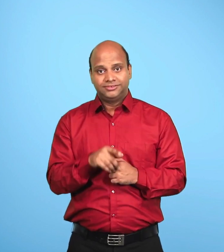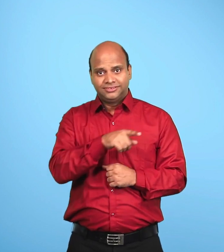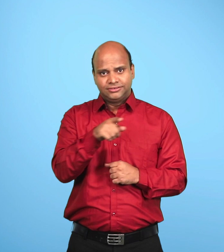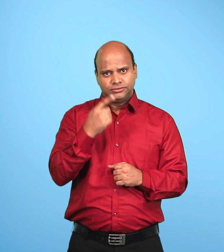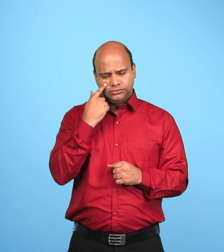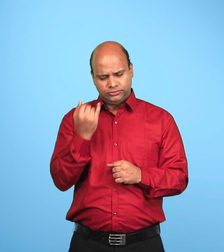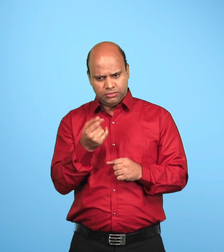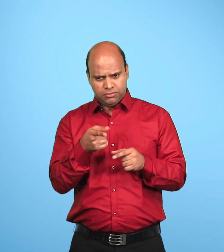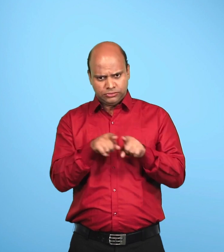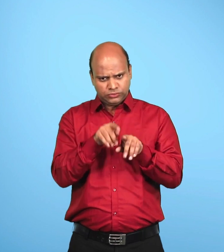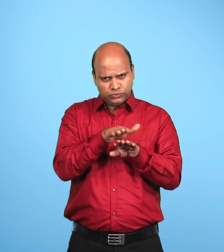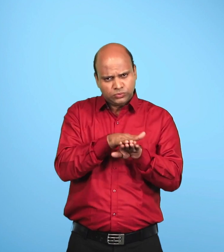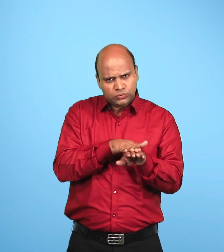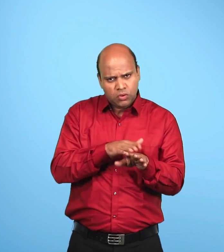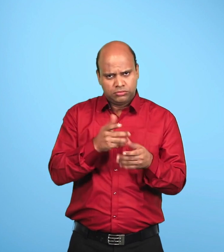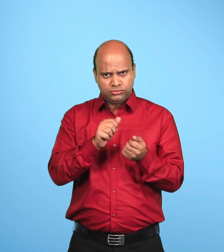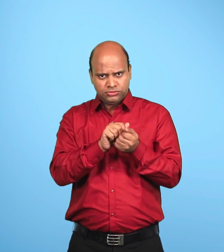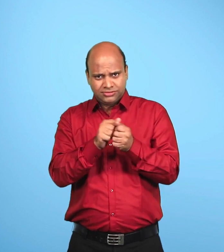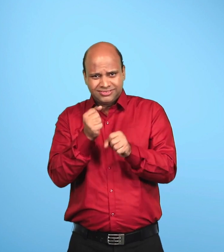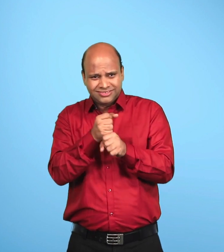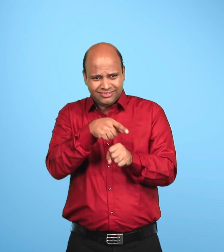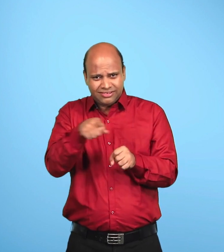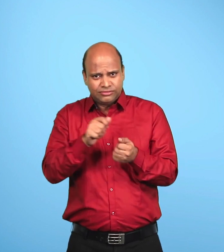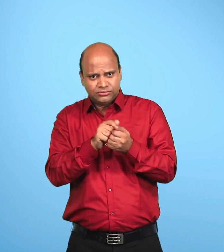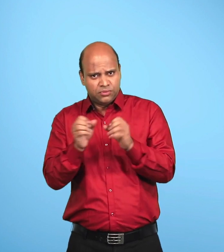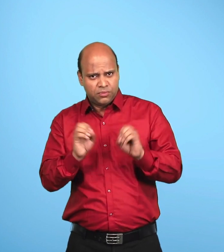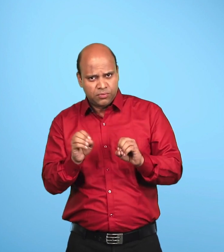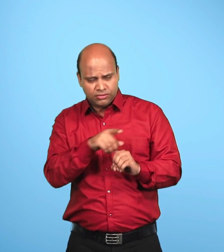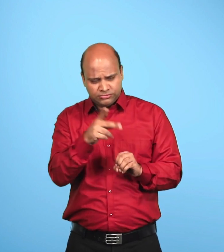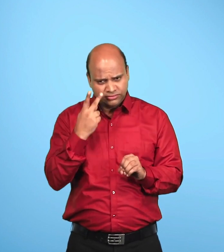Do you find slower or no germination in any of these?